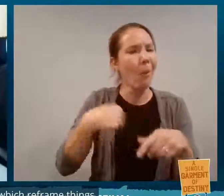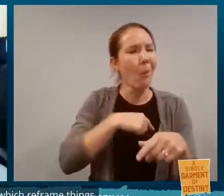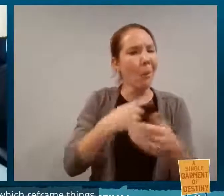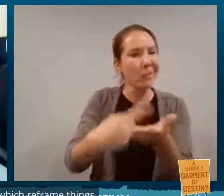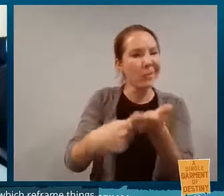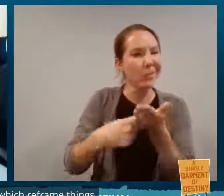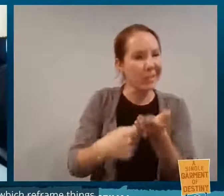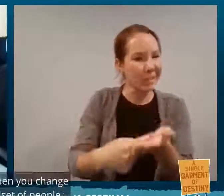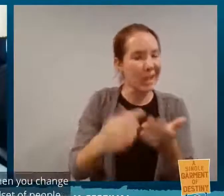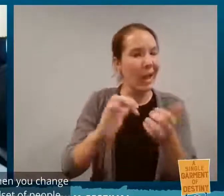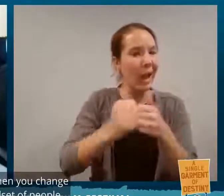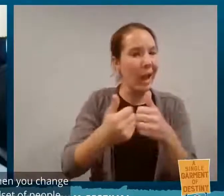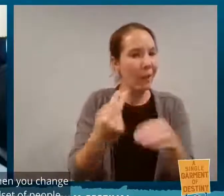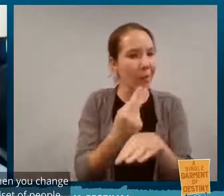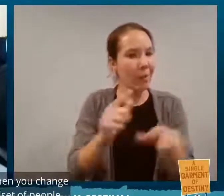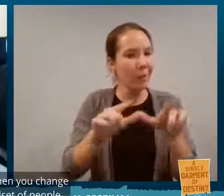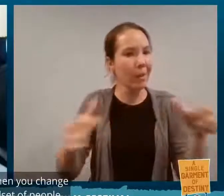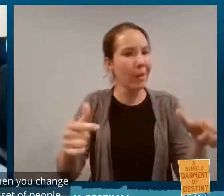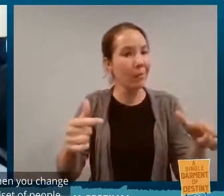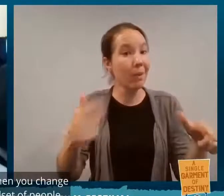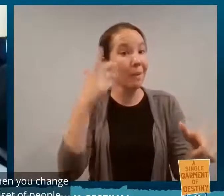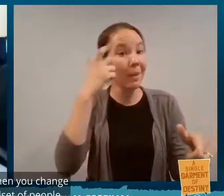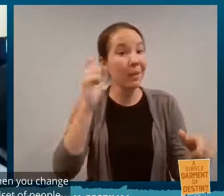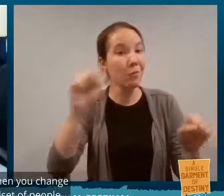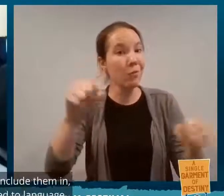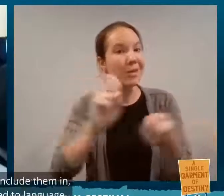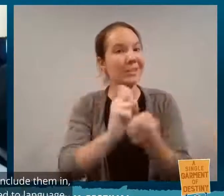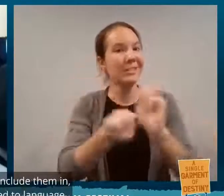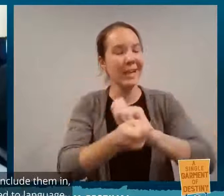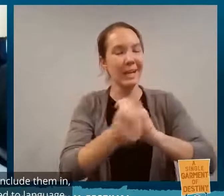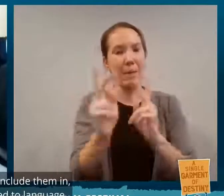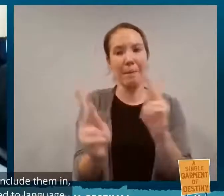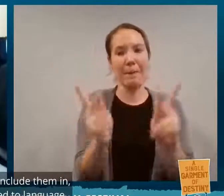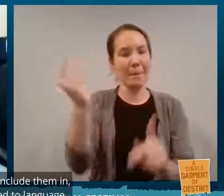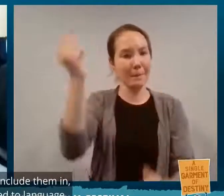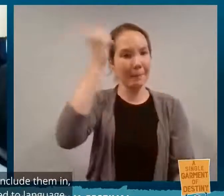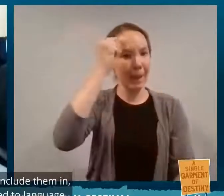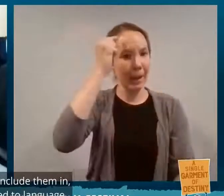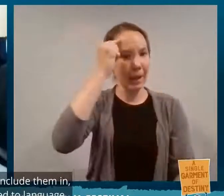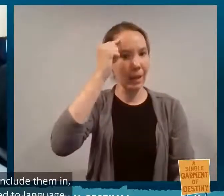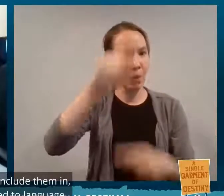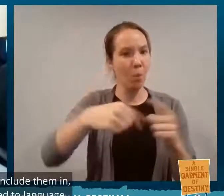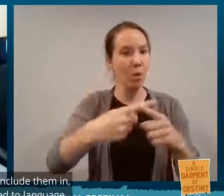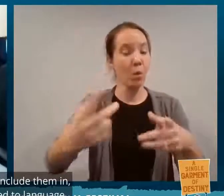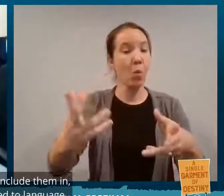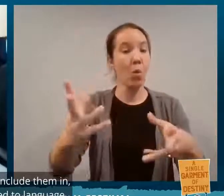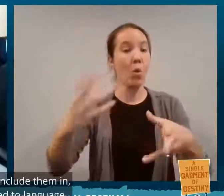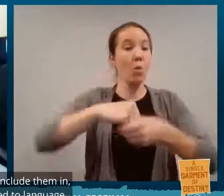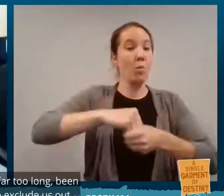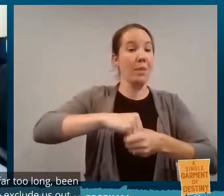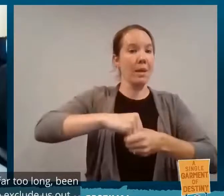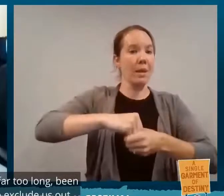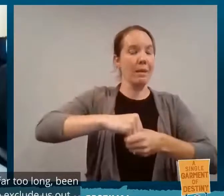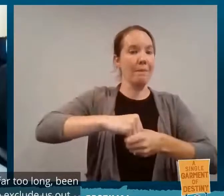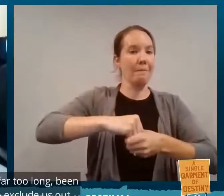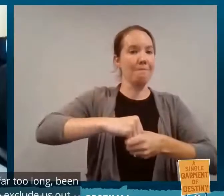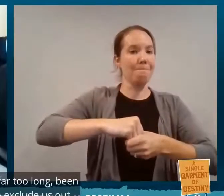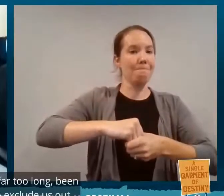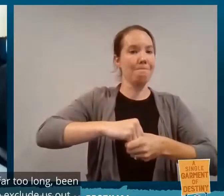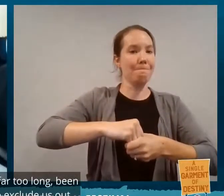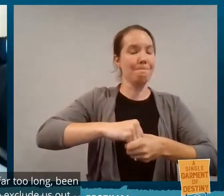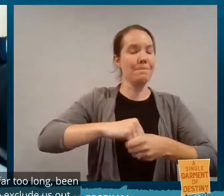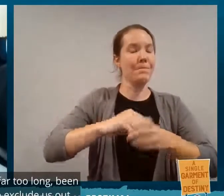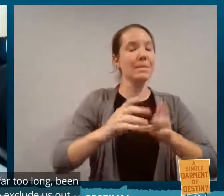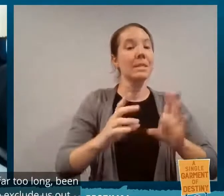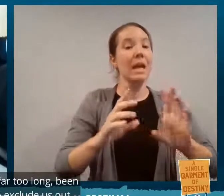which we frame things, because then you change the mindset of people when you include them in, as opposed to language that has for far too